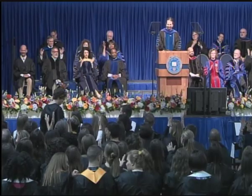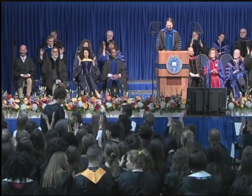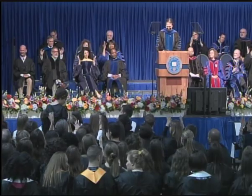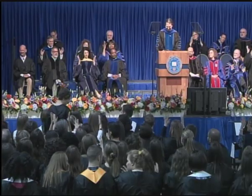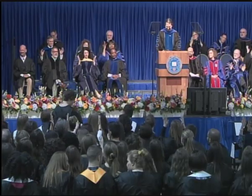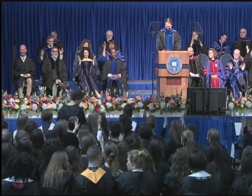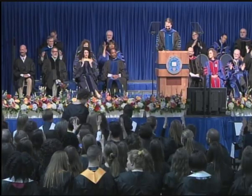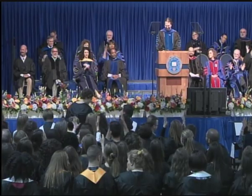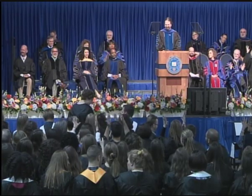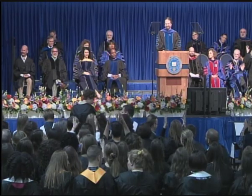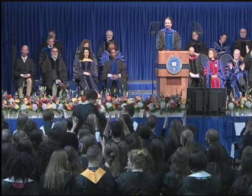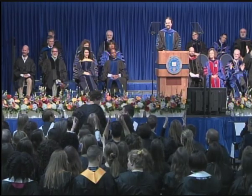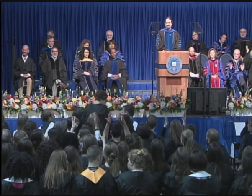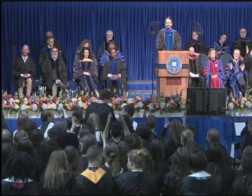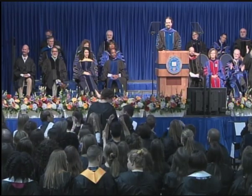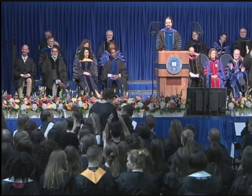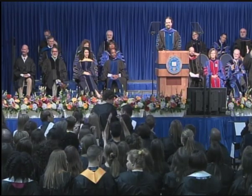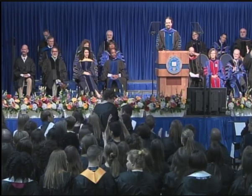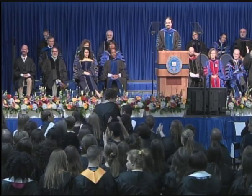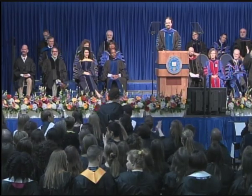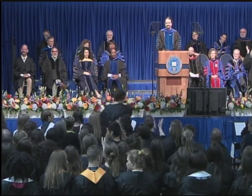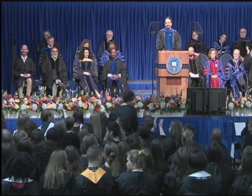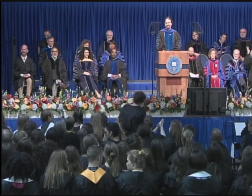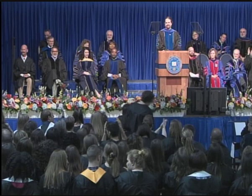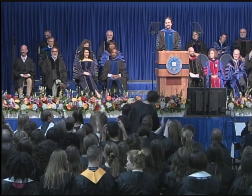field. That student is Amelia Becker.